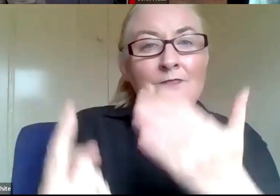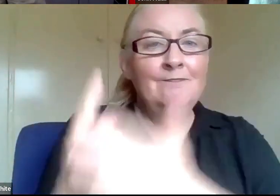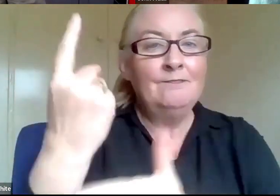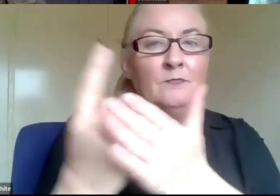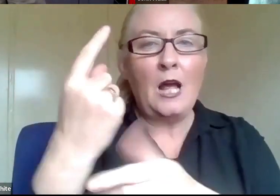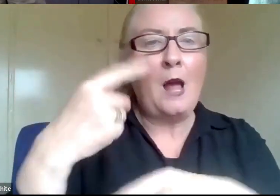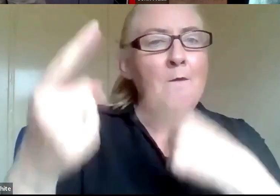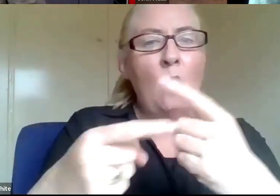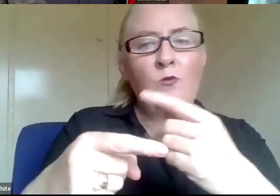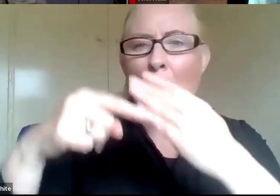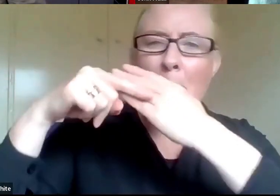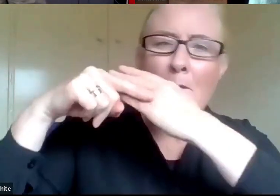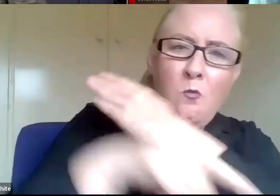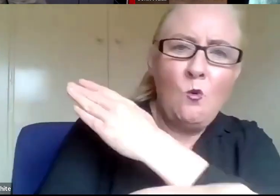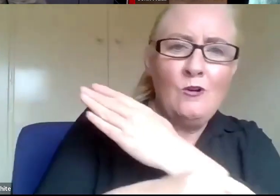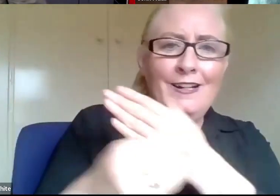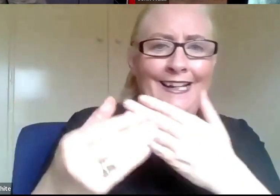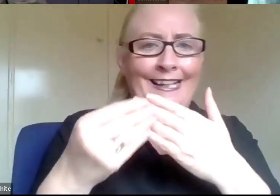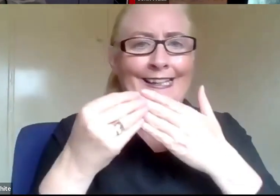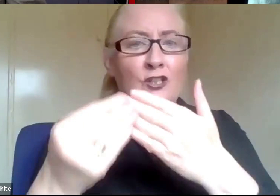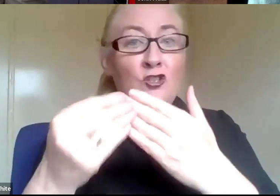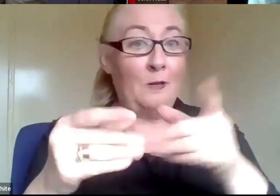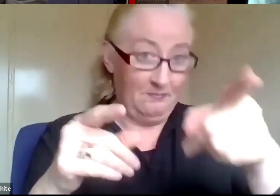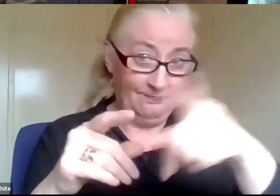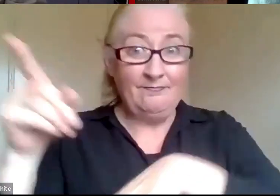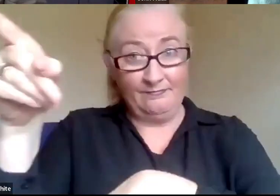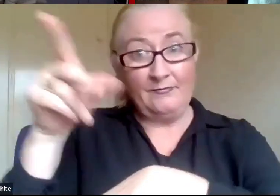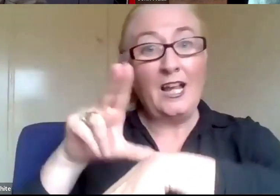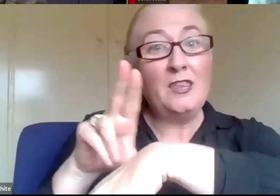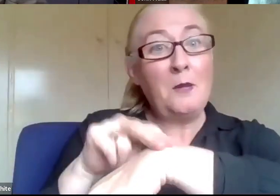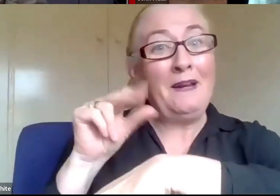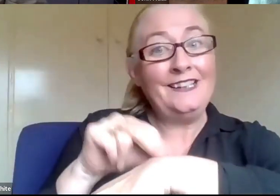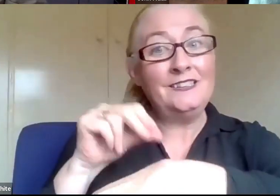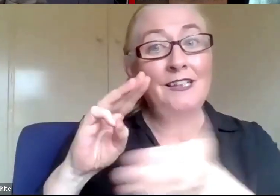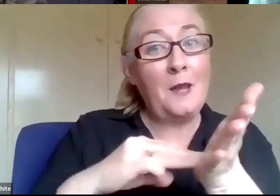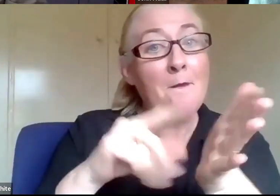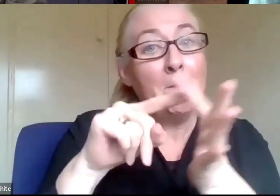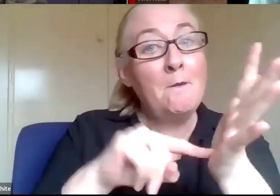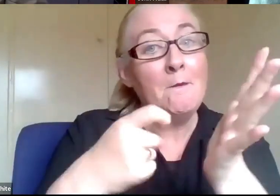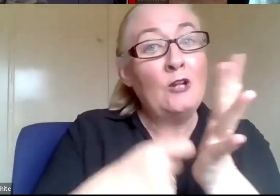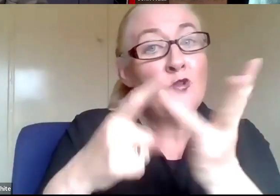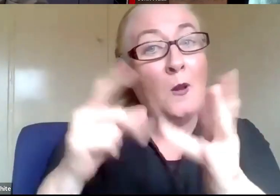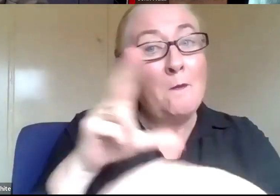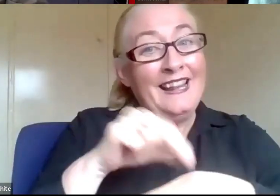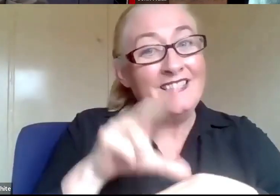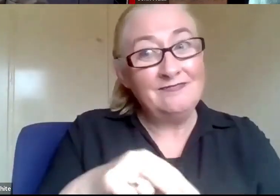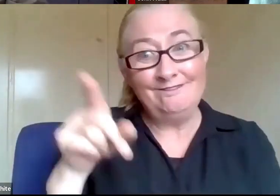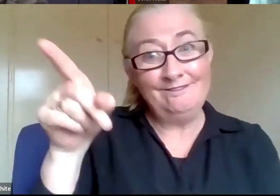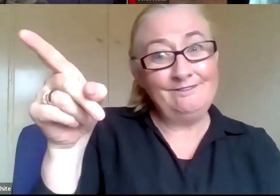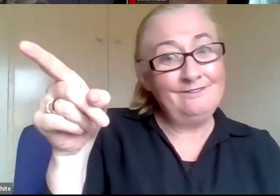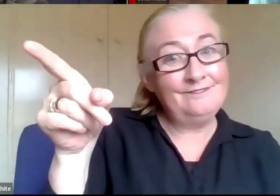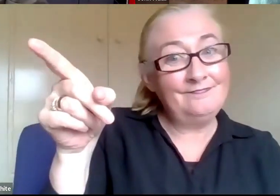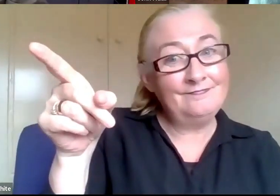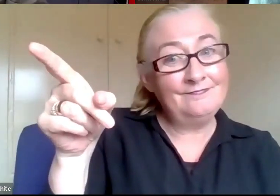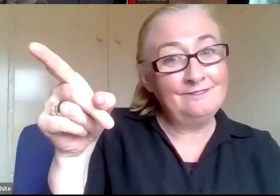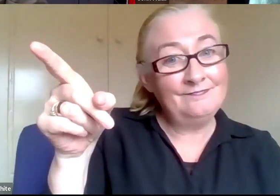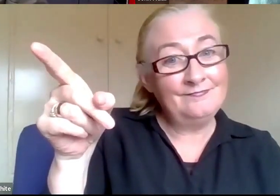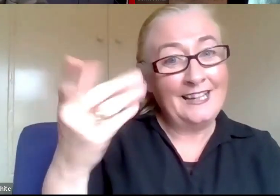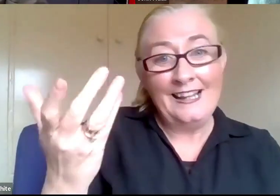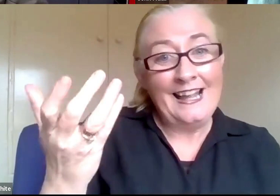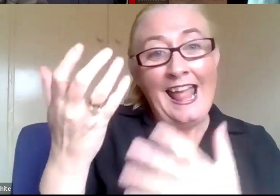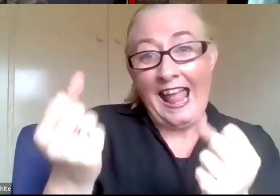the Metropolitan Police, in the to some extent in the